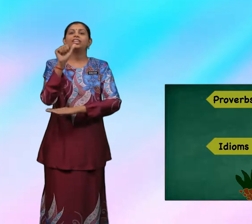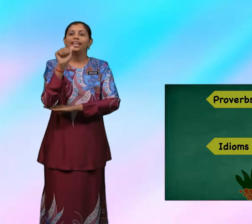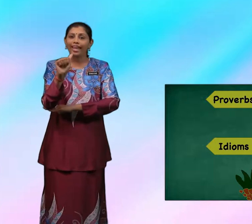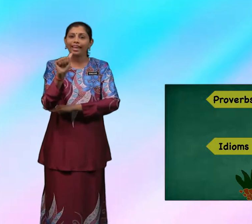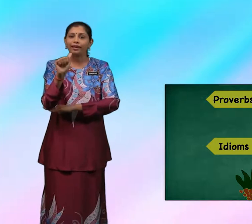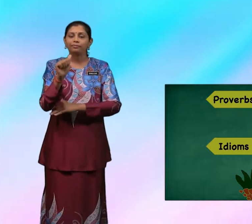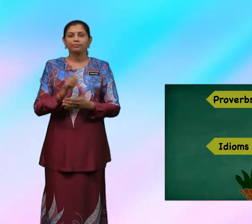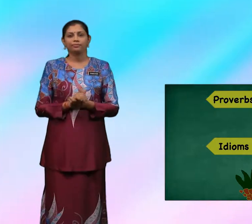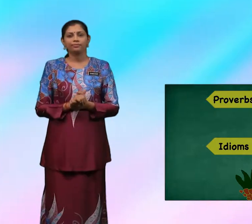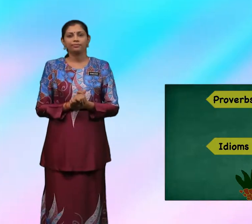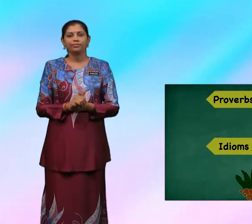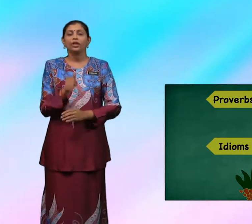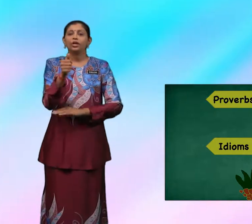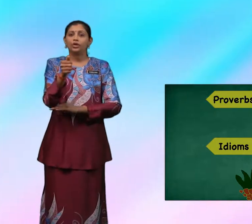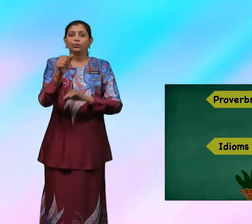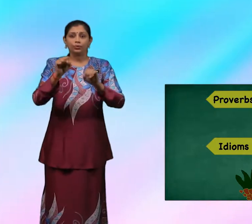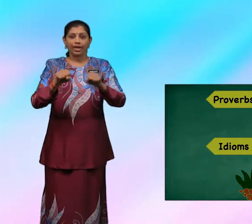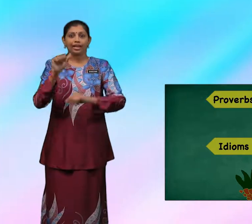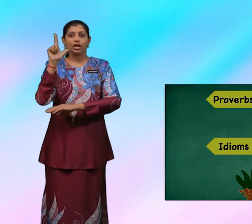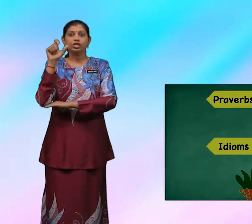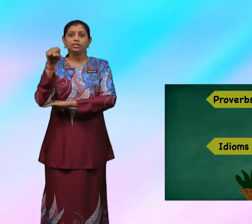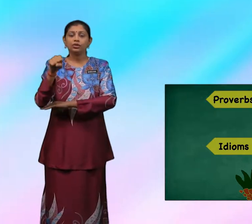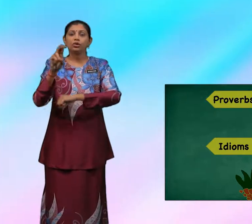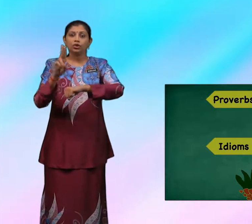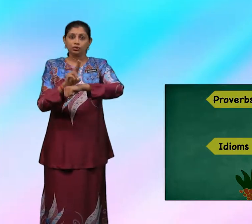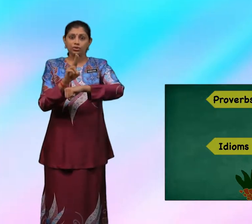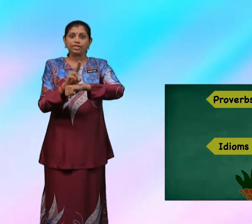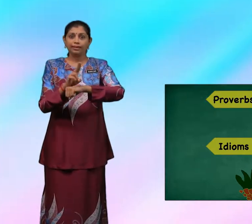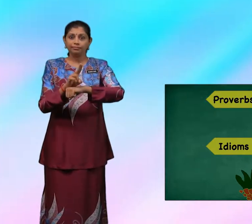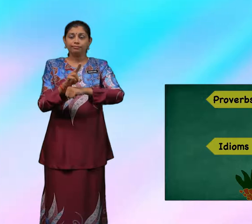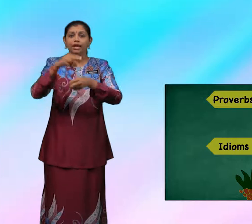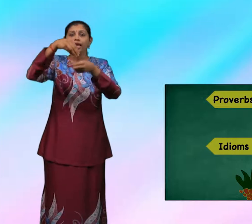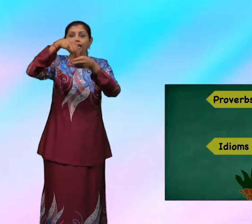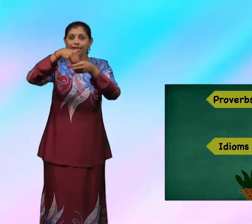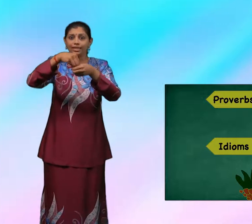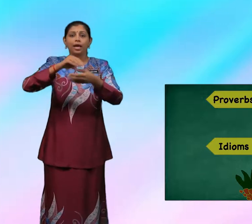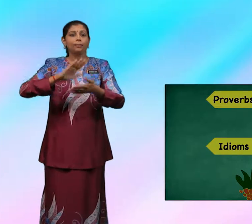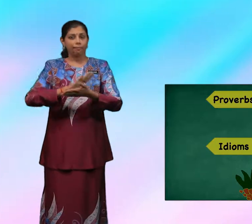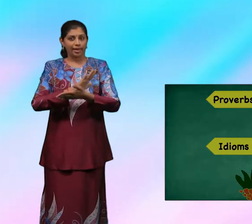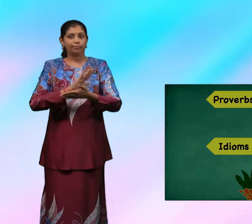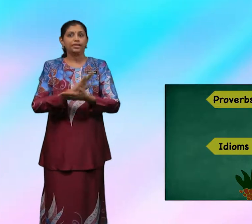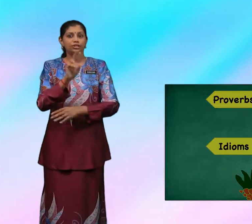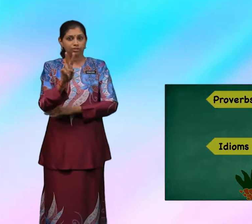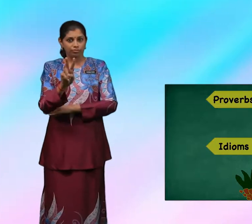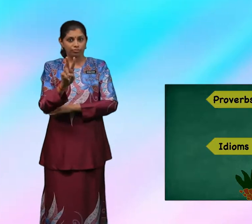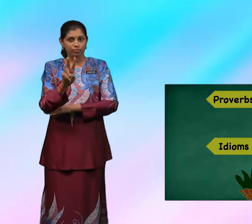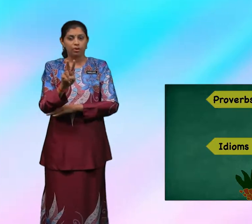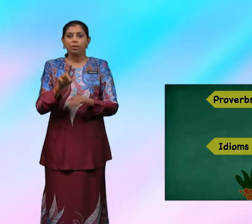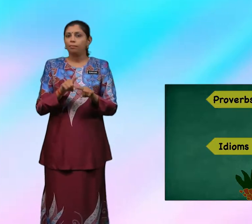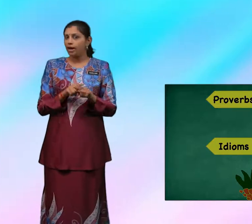A. You can also use them in paper 2.